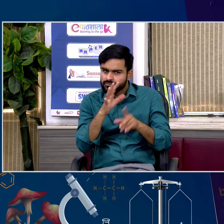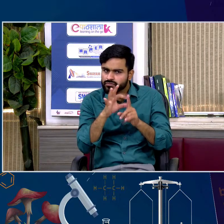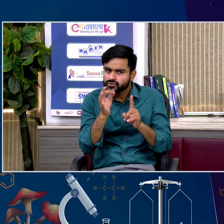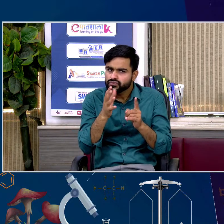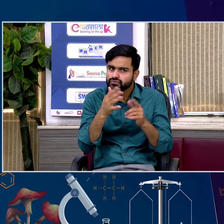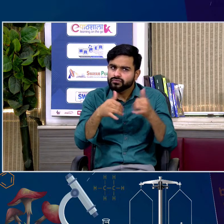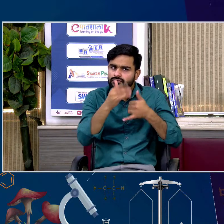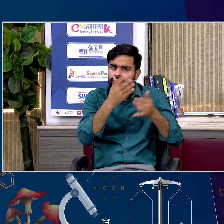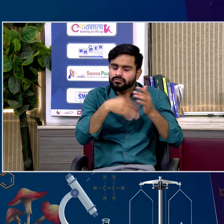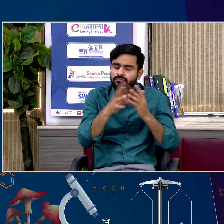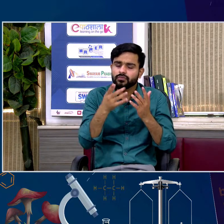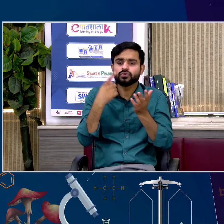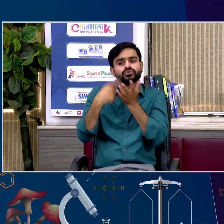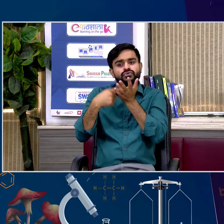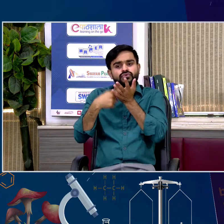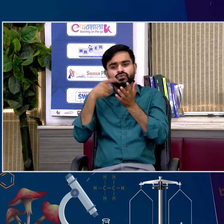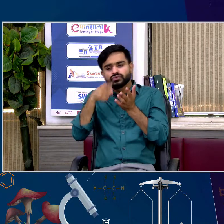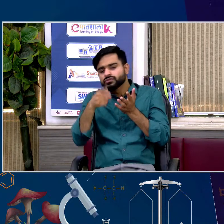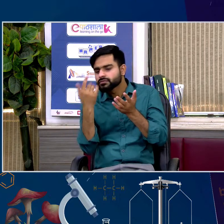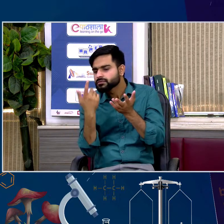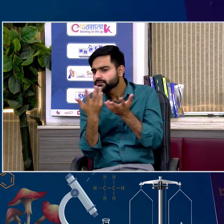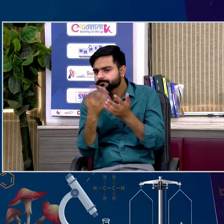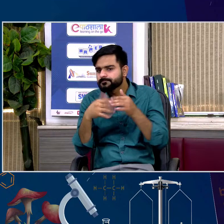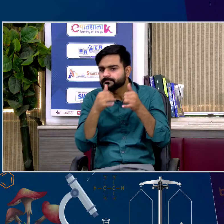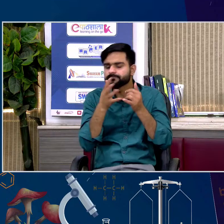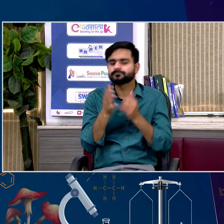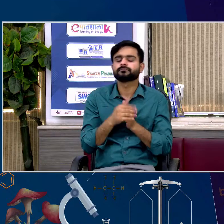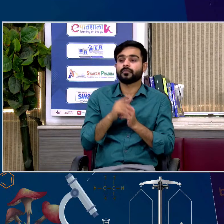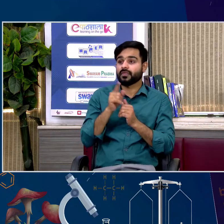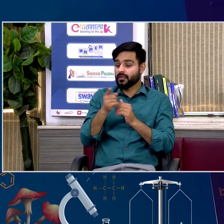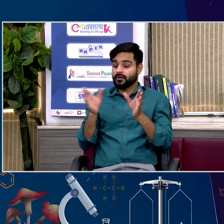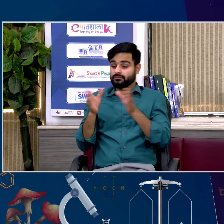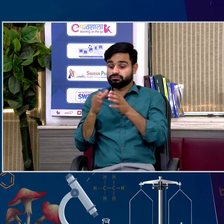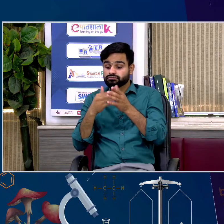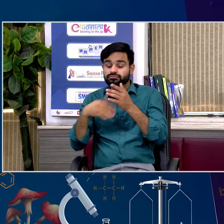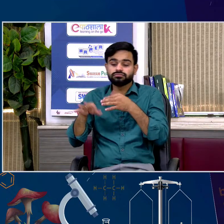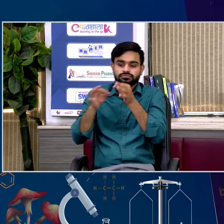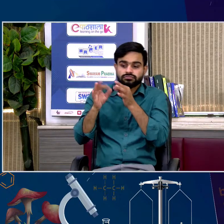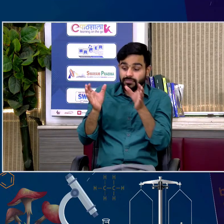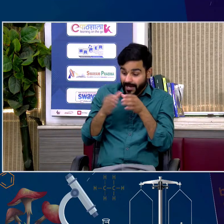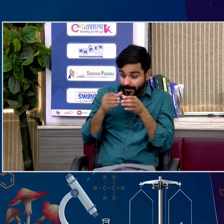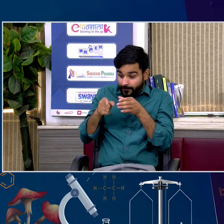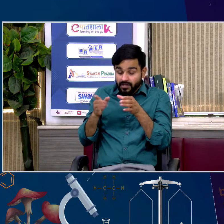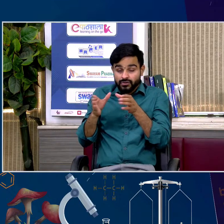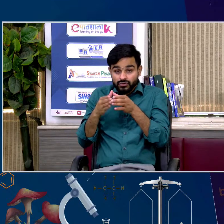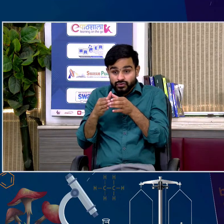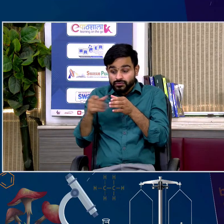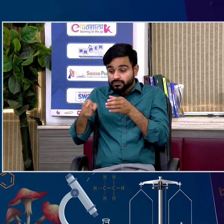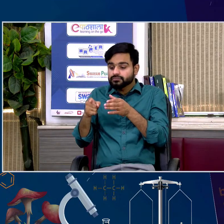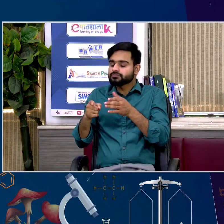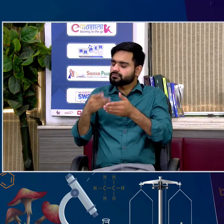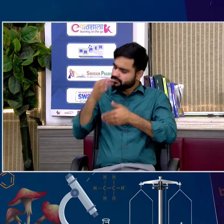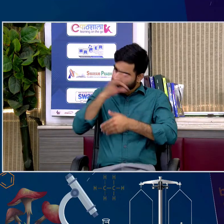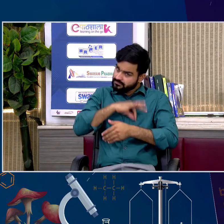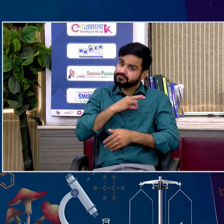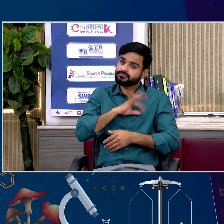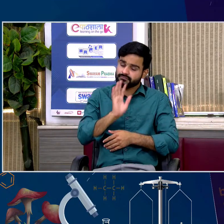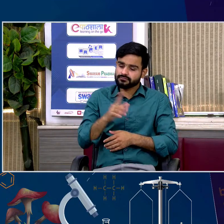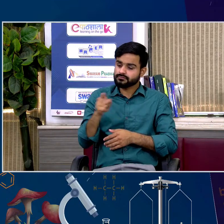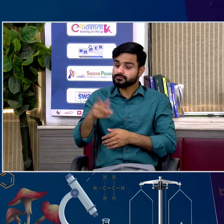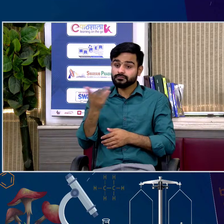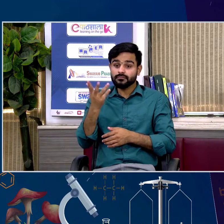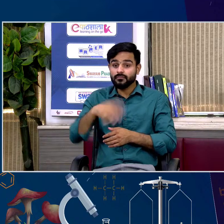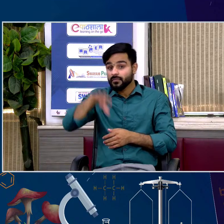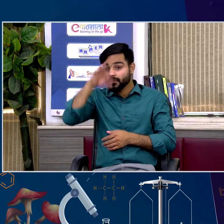playground? What are the rules of this game? All of this, the peer buddy can help. And the peer buddy can also get benefited because he